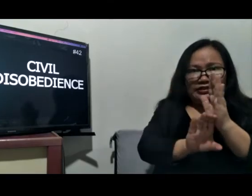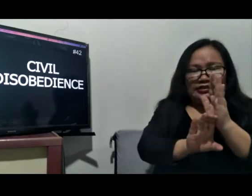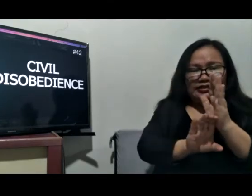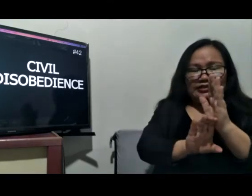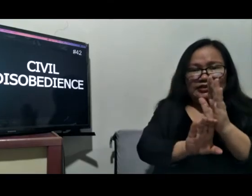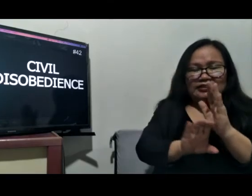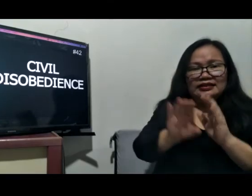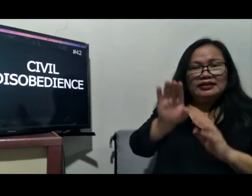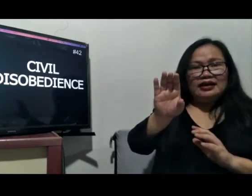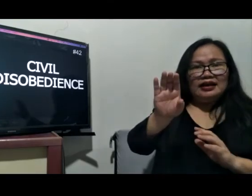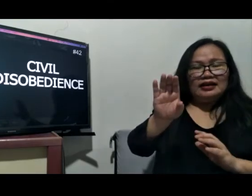Disobedience.